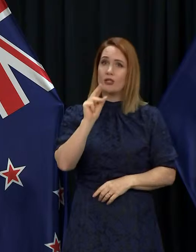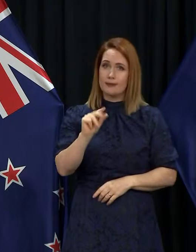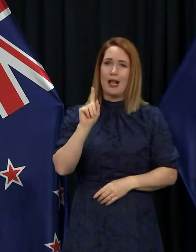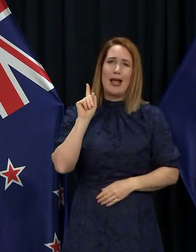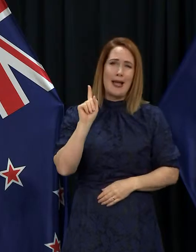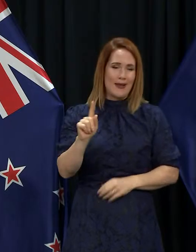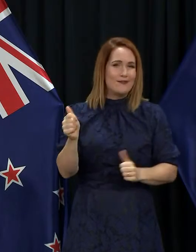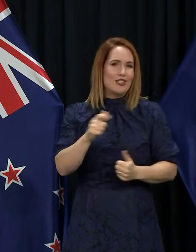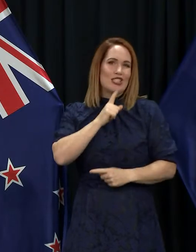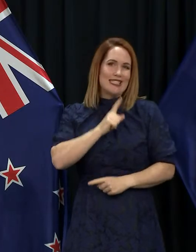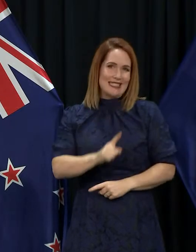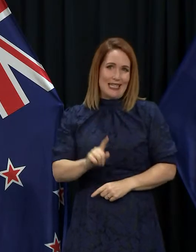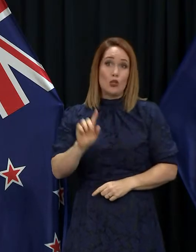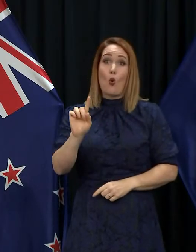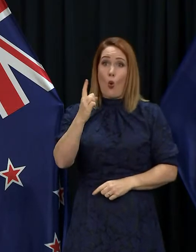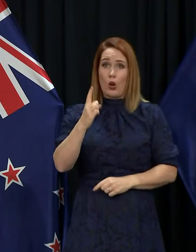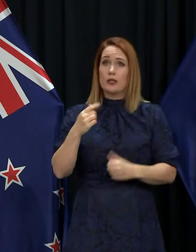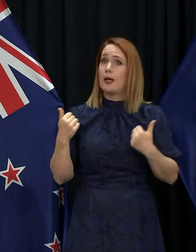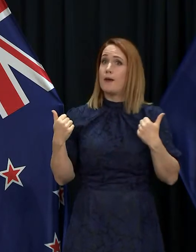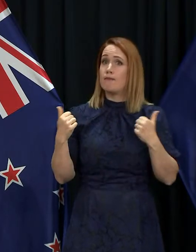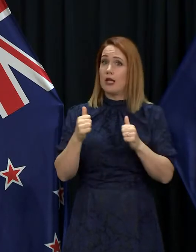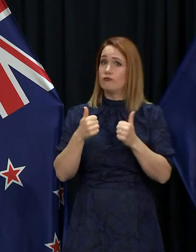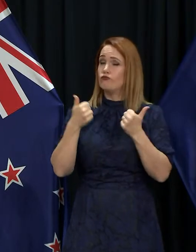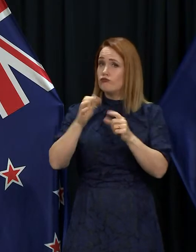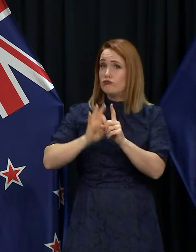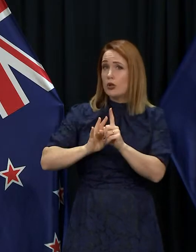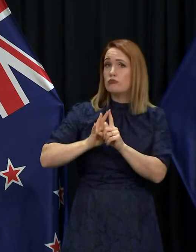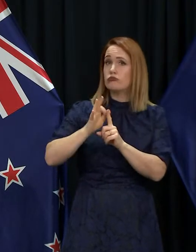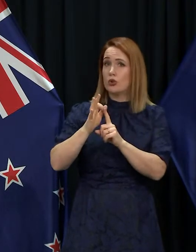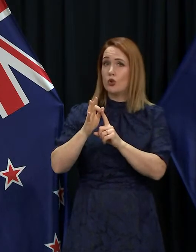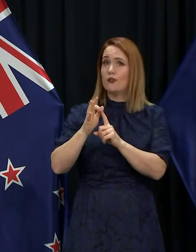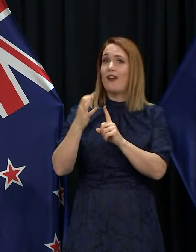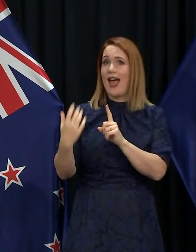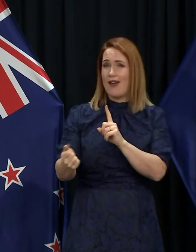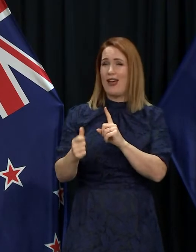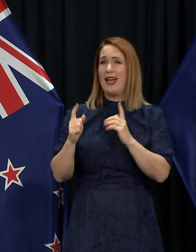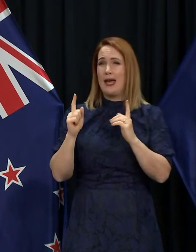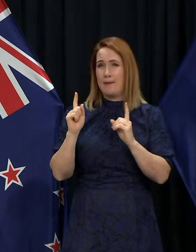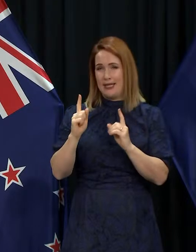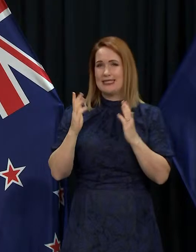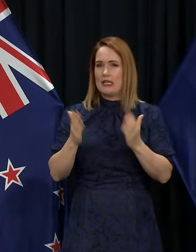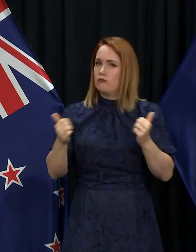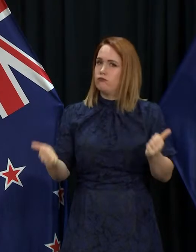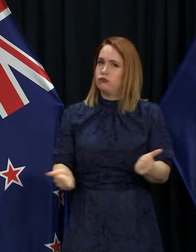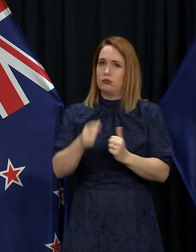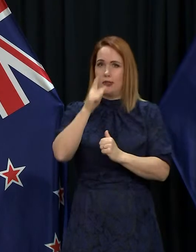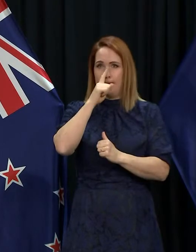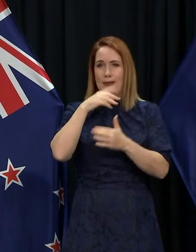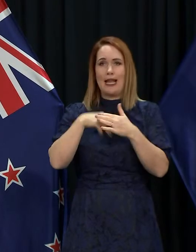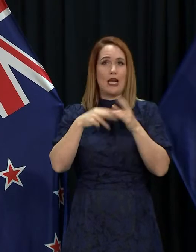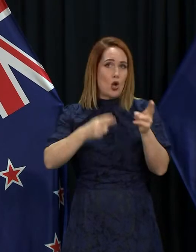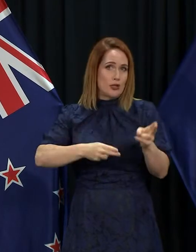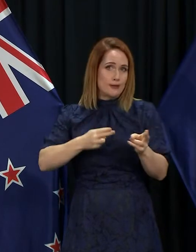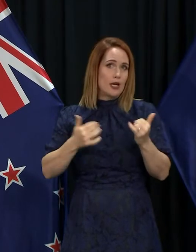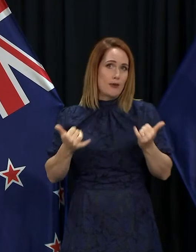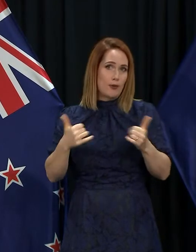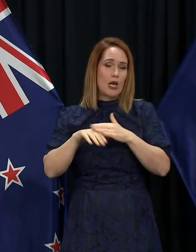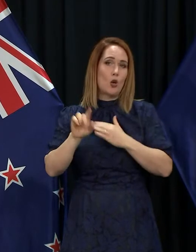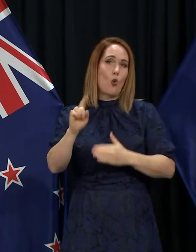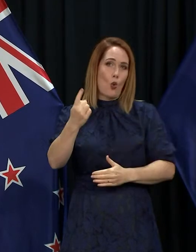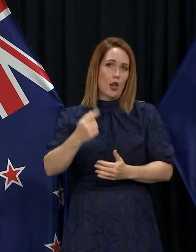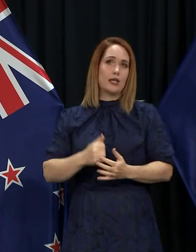said, Auckland has made significant progress, but we do still have a relatively high hospitalisation rate. They carry